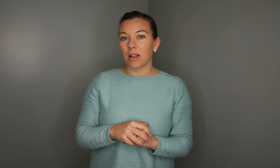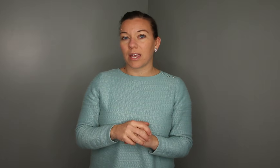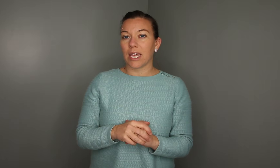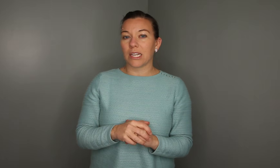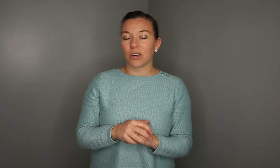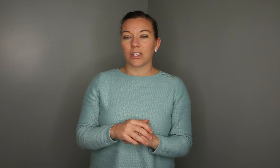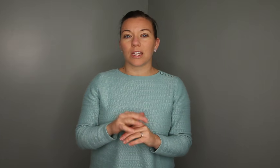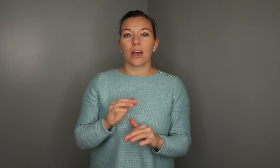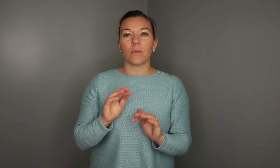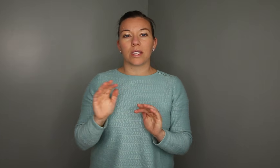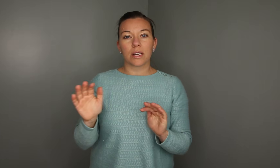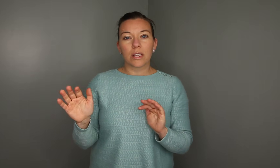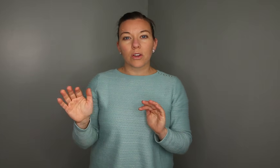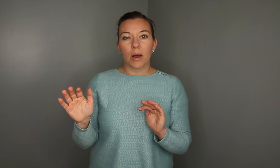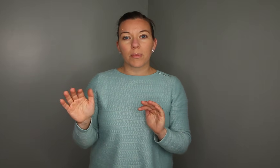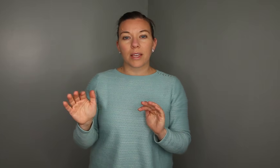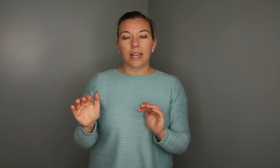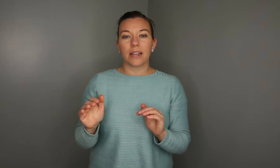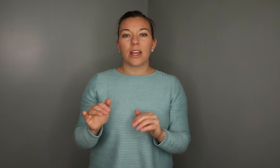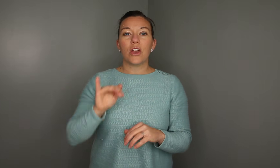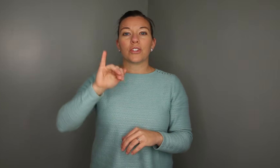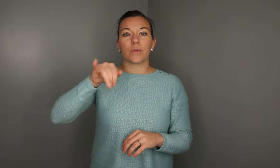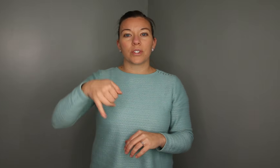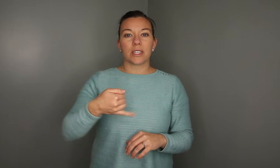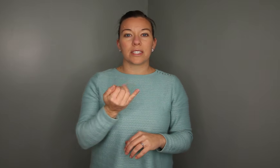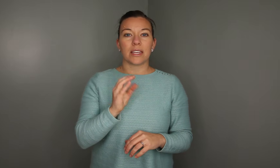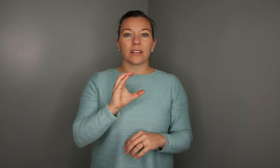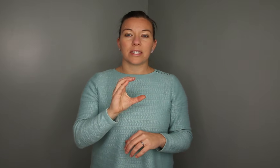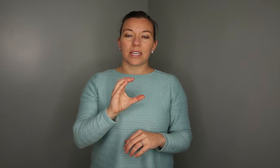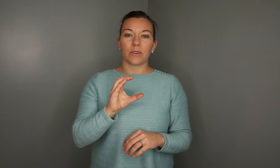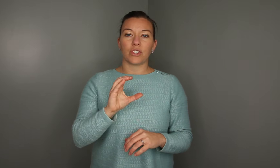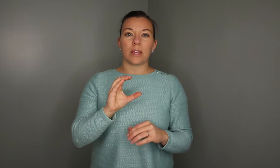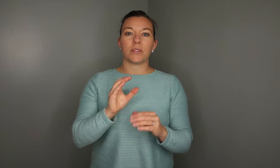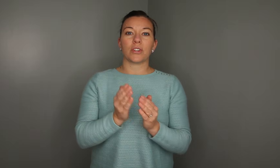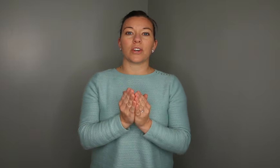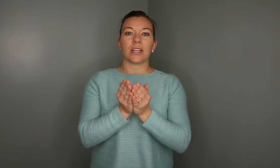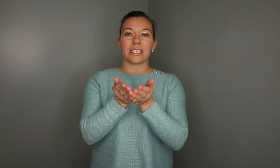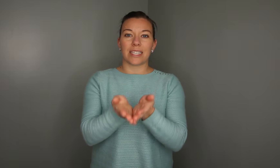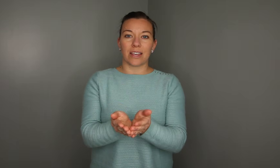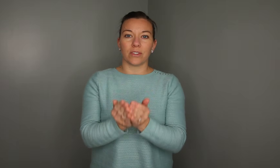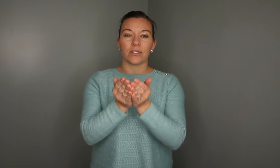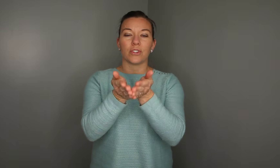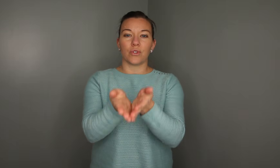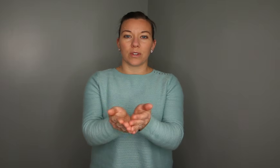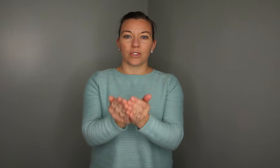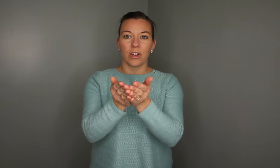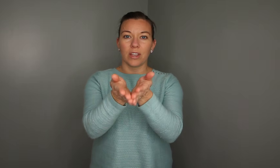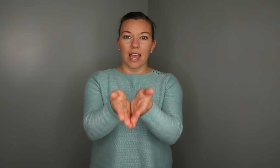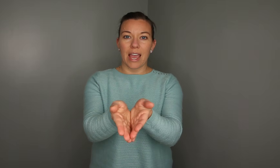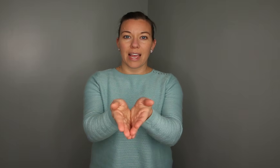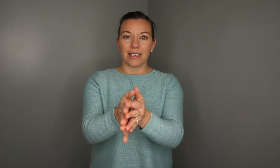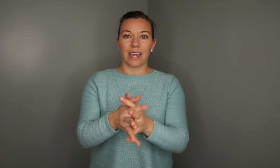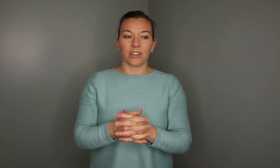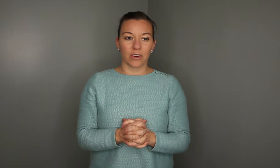like Antarctica. It would get a little complicated. So we're just going to stick with James Cook sails to Australia and